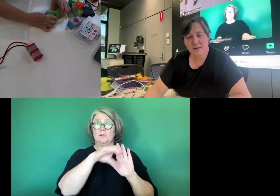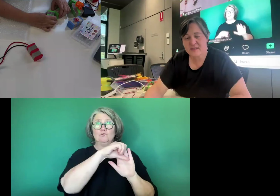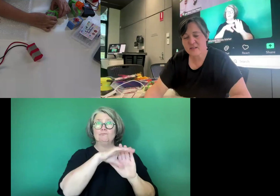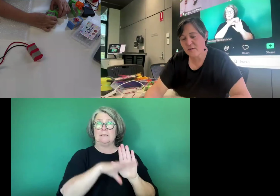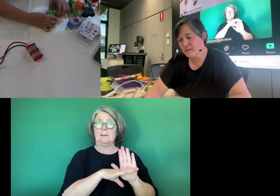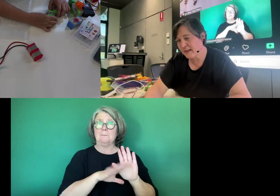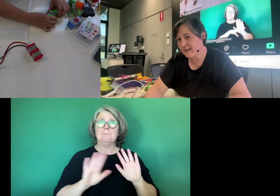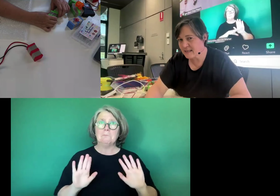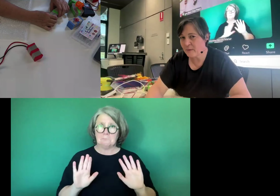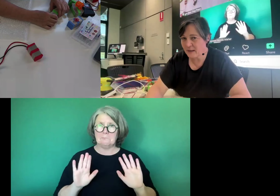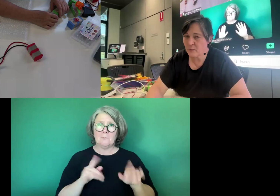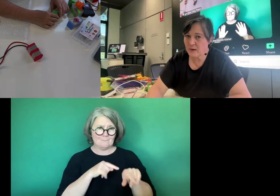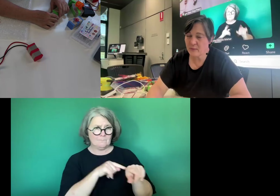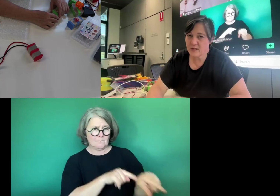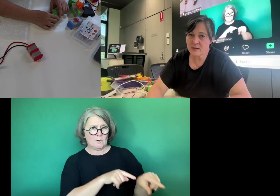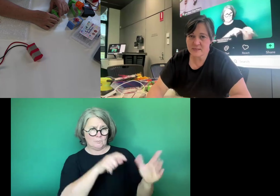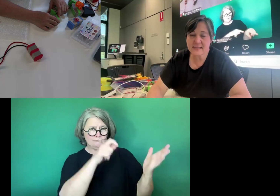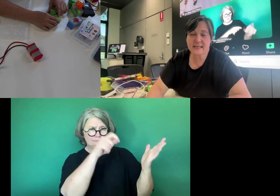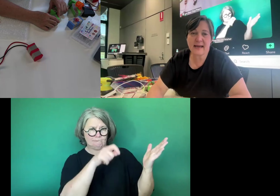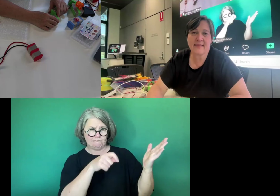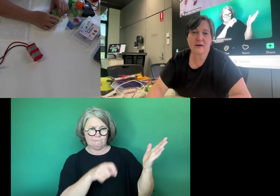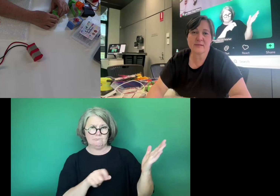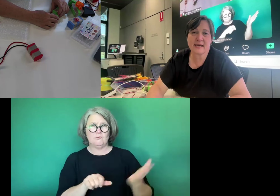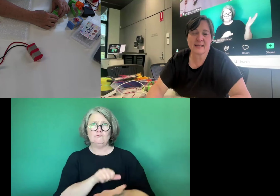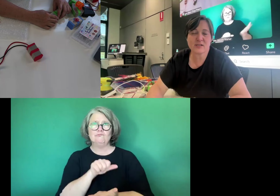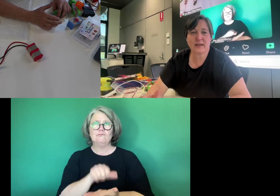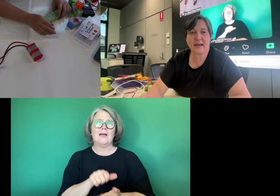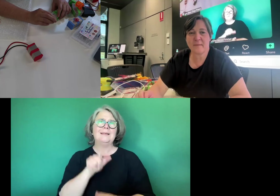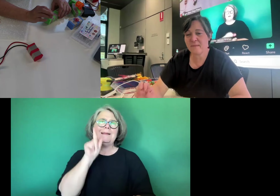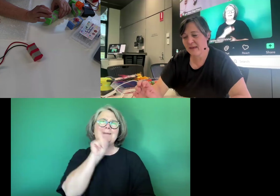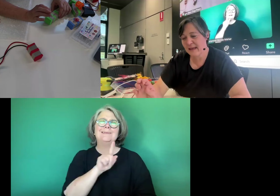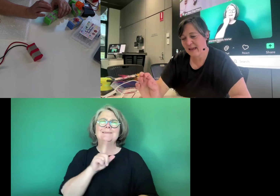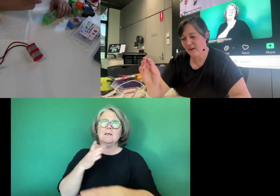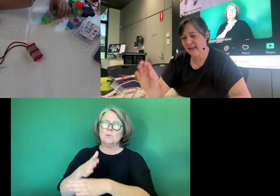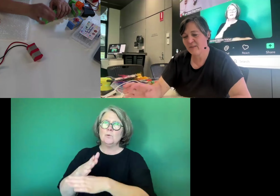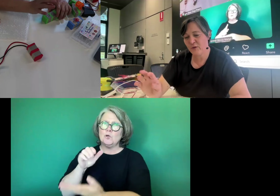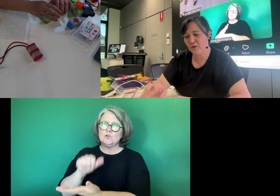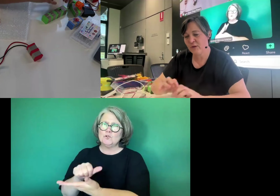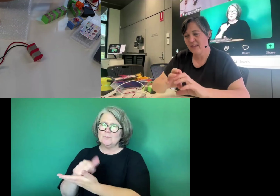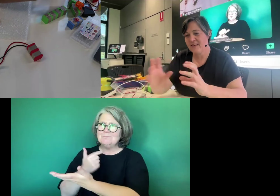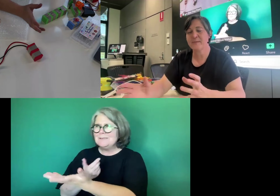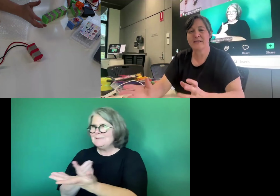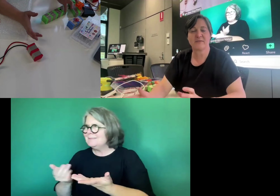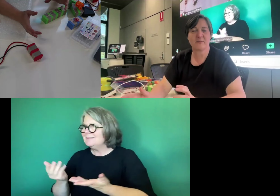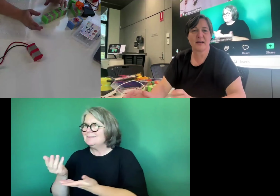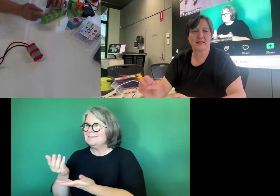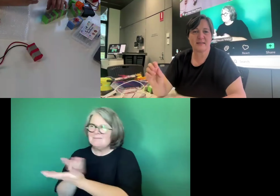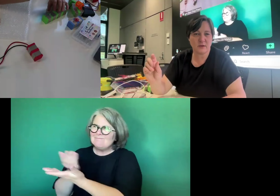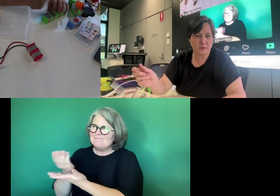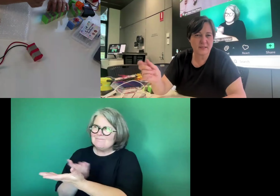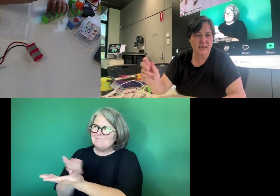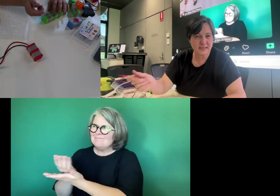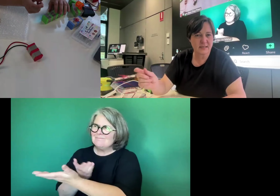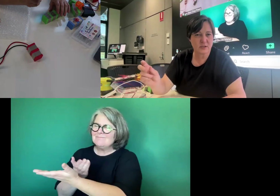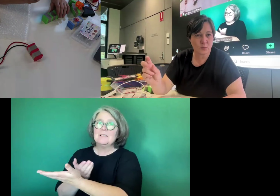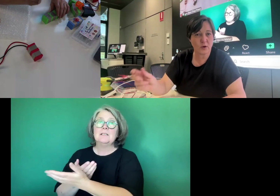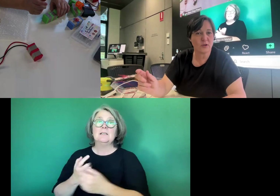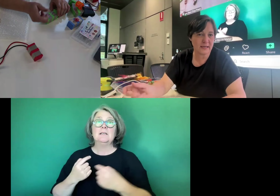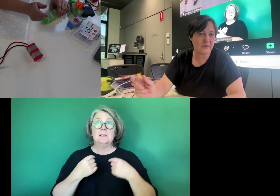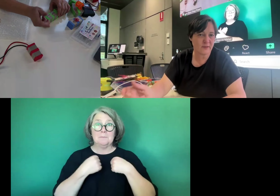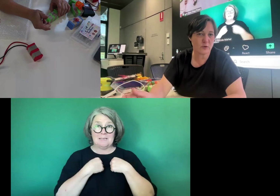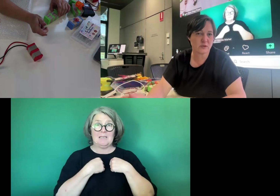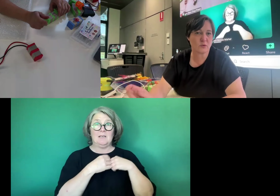But so I was speaking to someone at one of the workshops yesterday, and they were saying it's okay if I give you this much information, then you'll adjust it